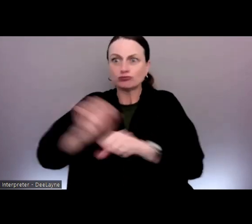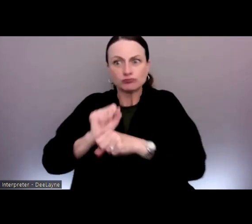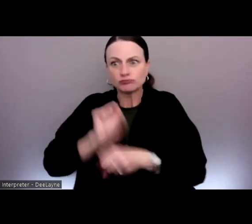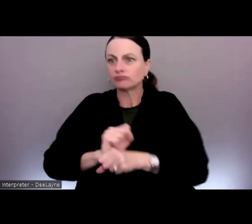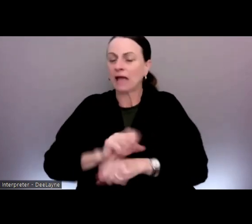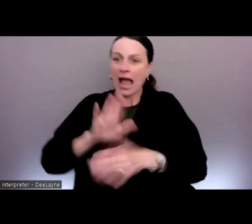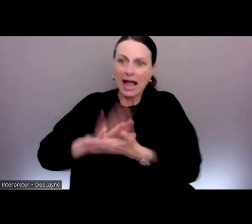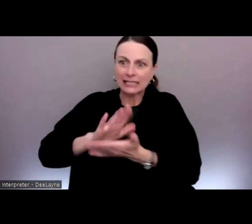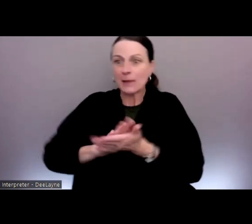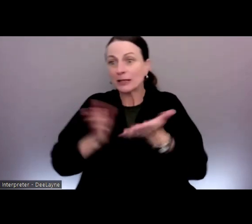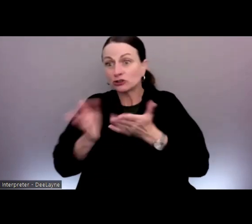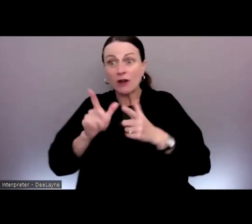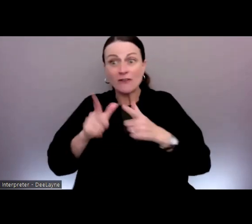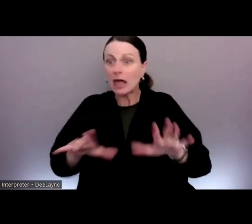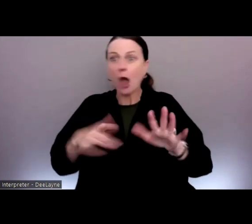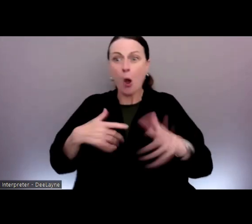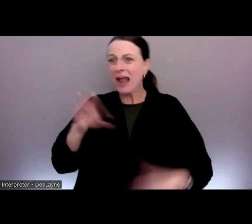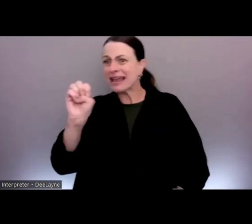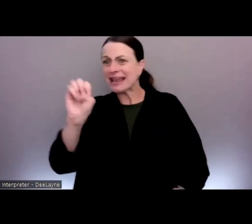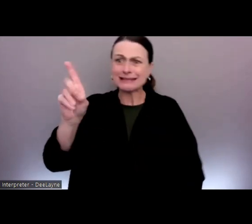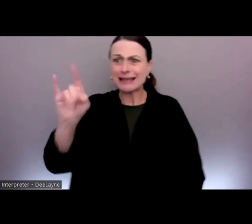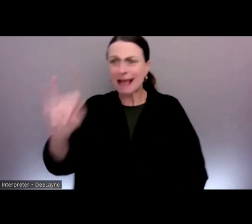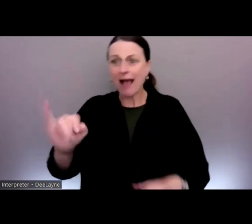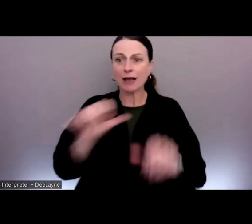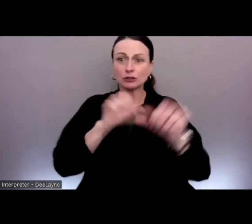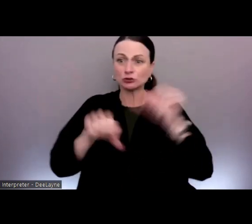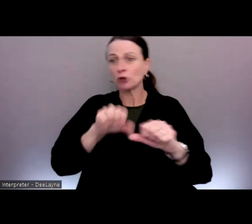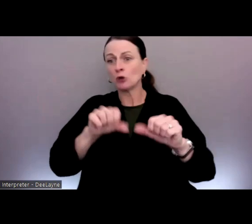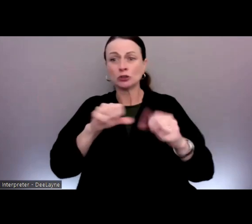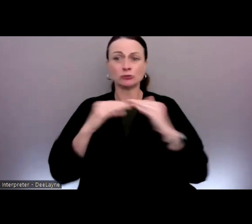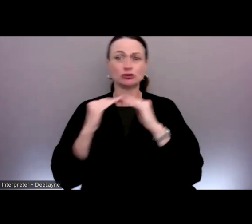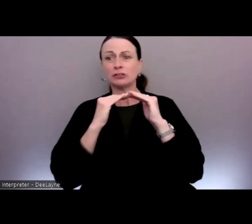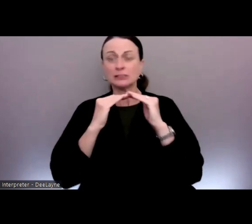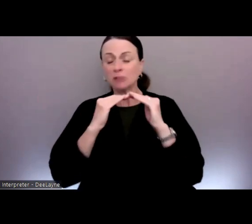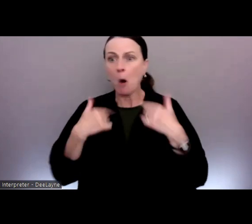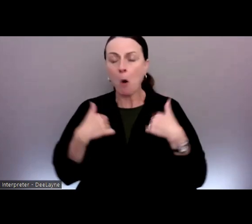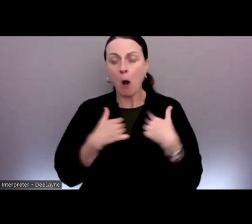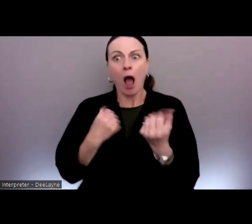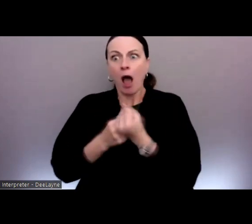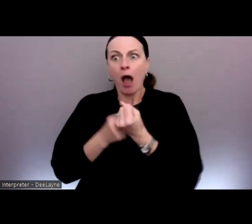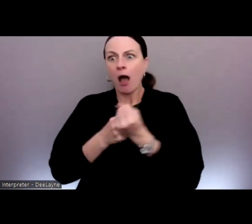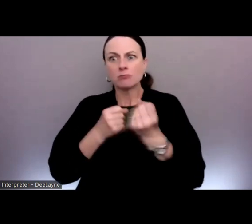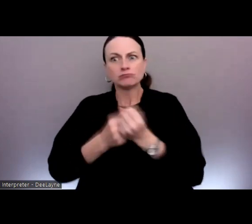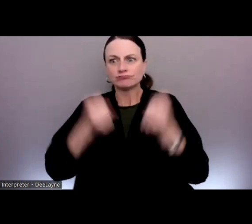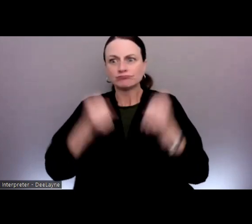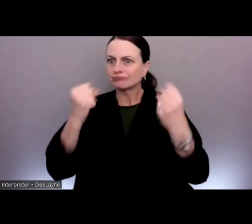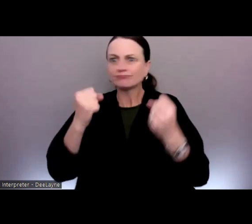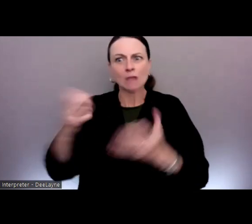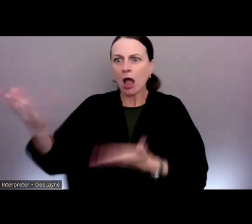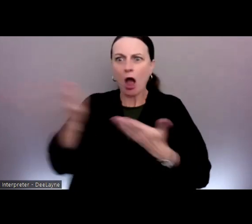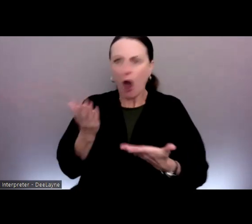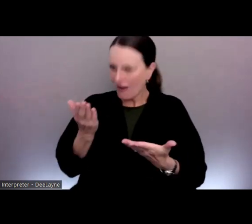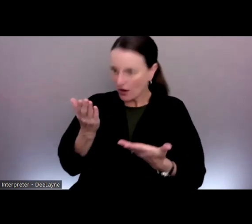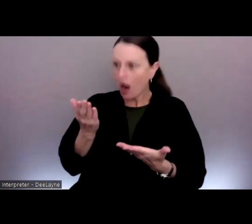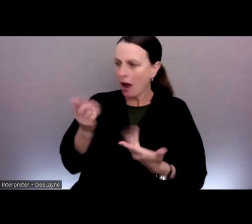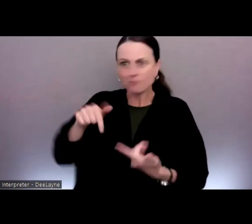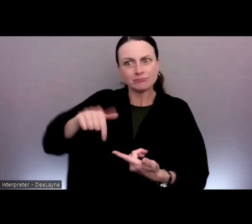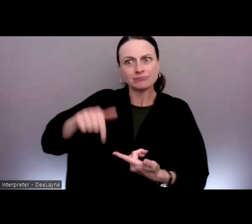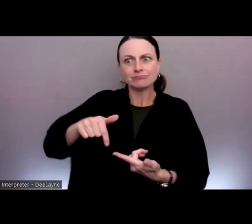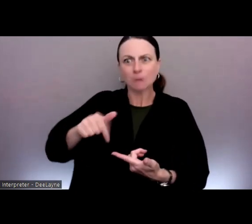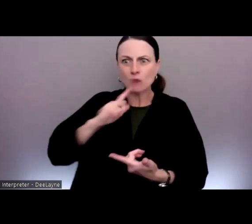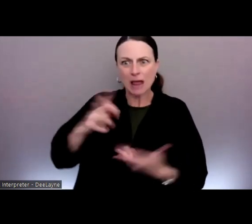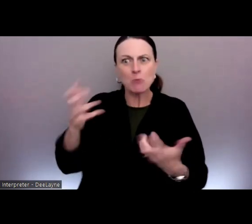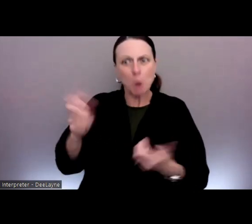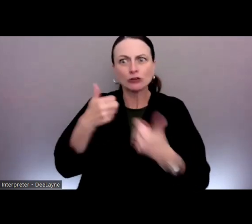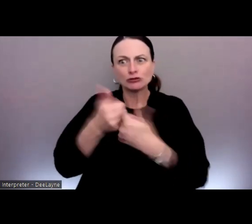framed by the language of EDI and social justice, because those are what are offered to us as legitimate formations for